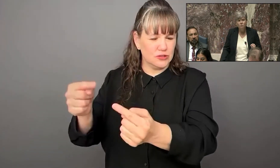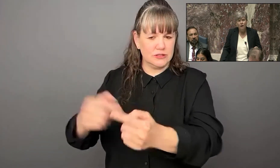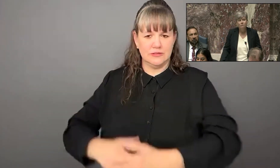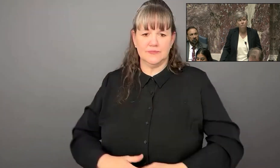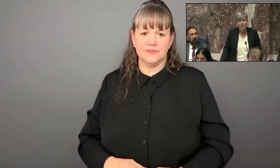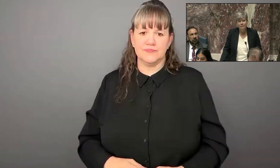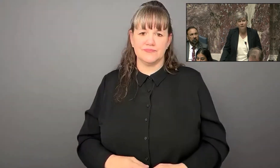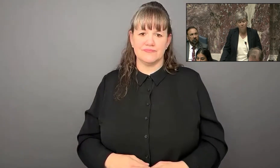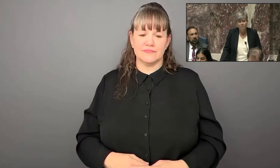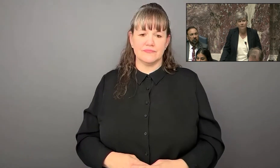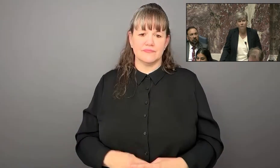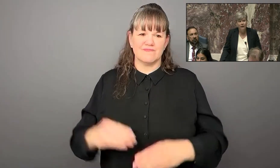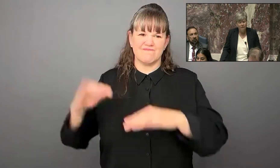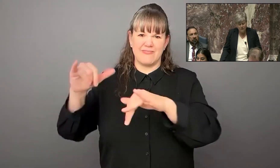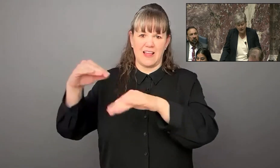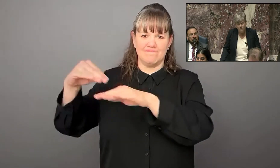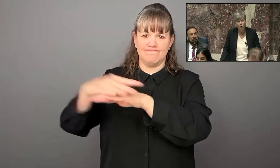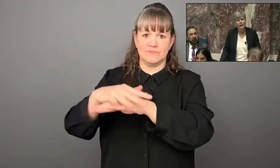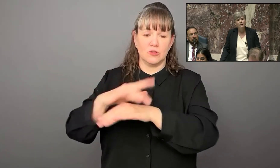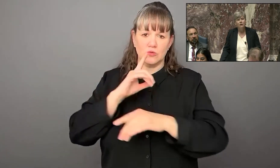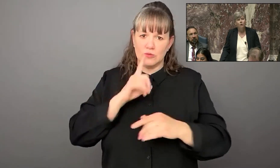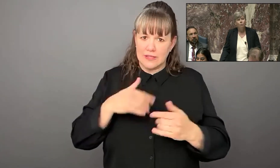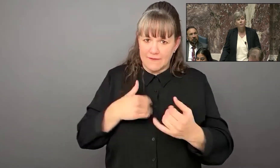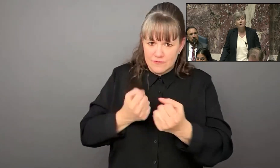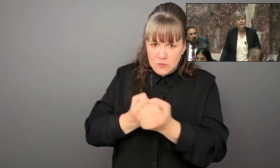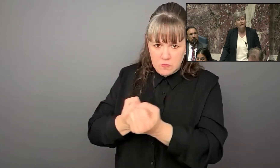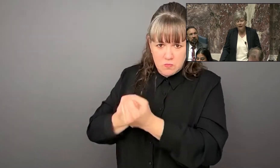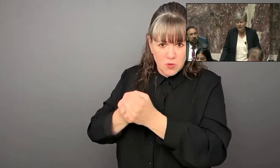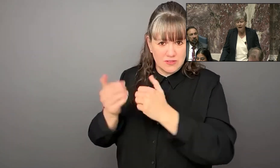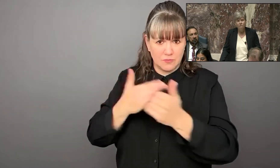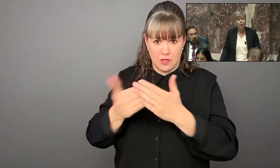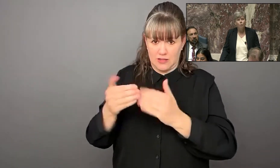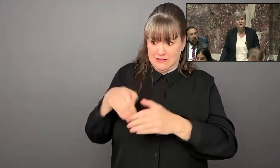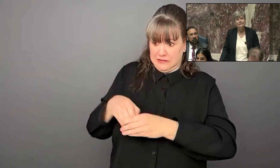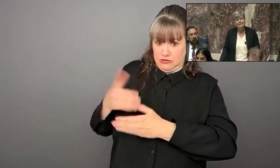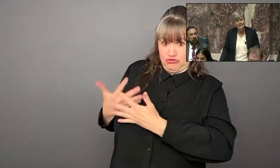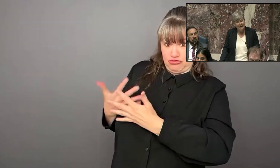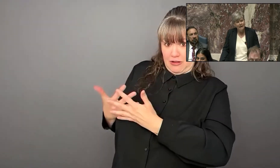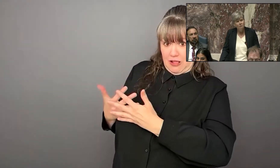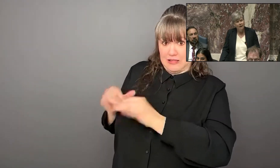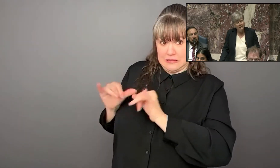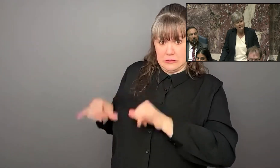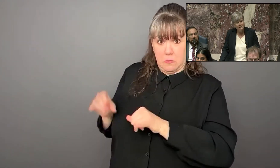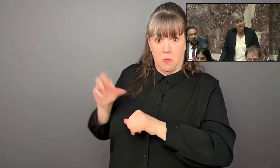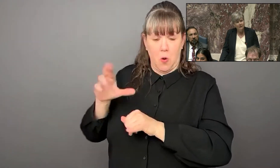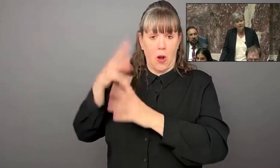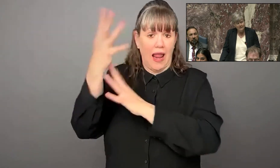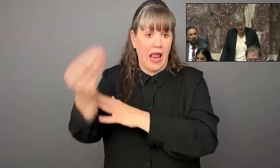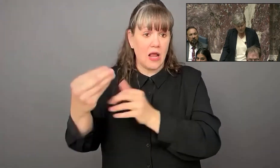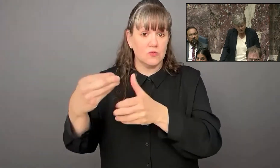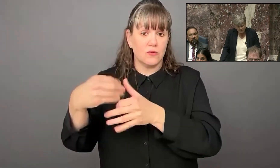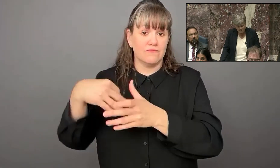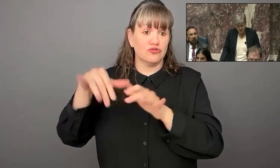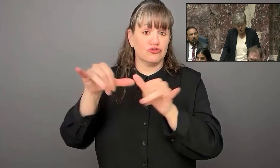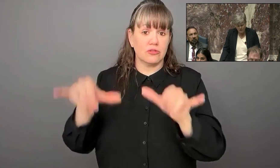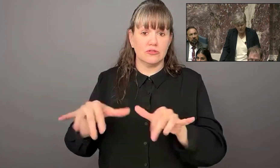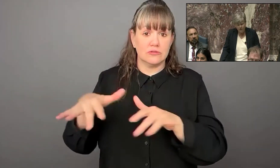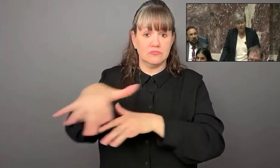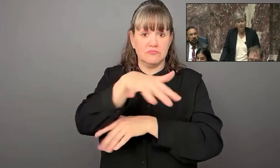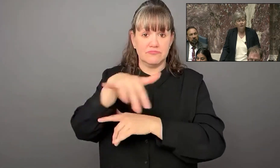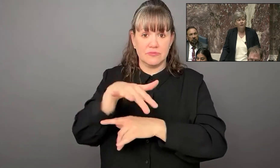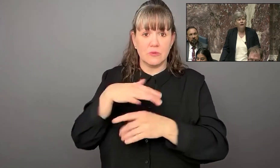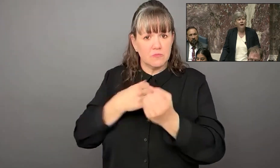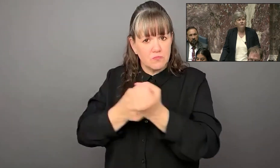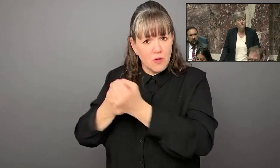And that's why we've made the commitment that we have. That's why we're building and have opened 10 beds, Mr.